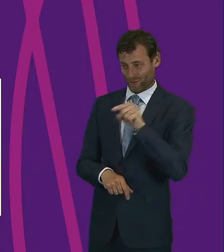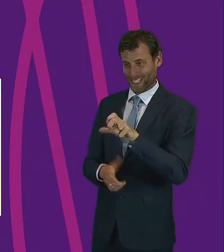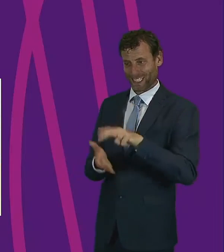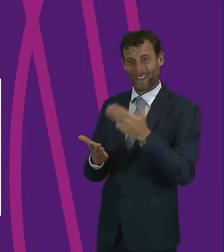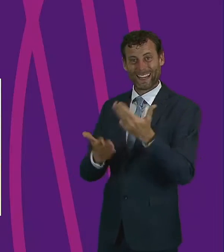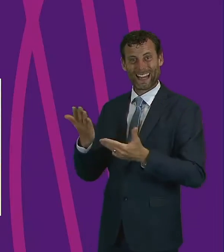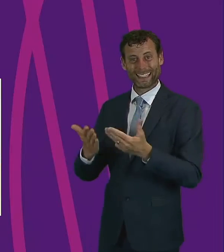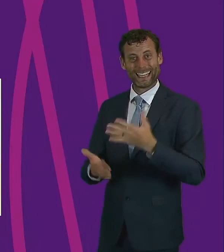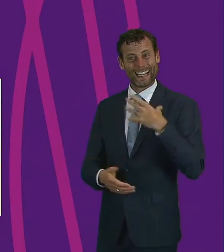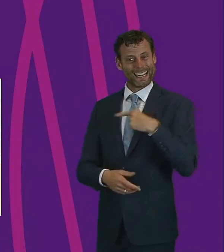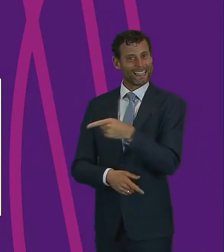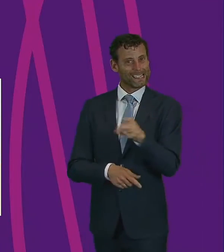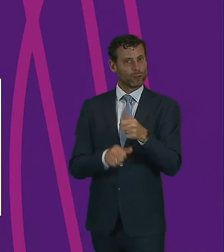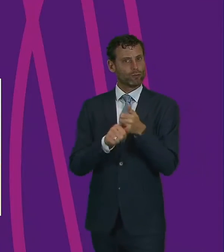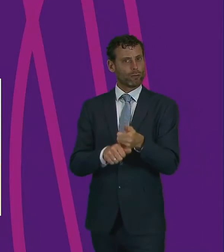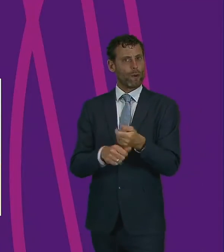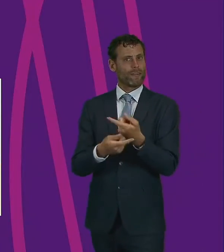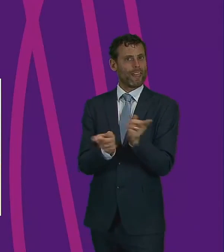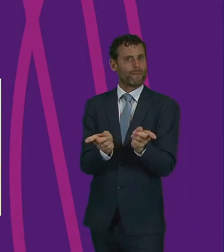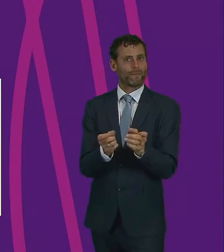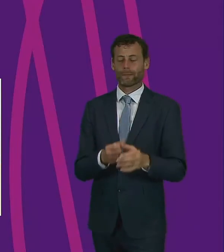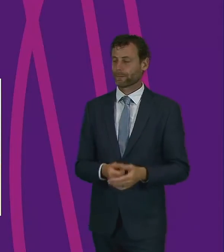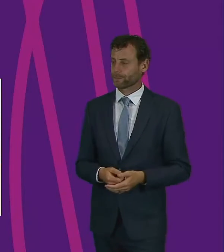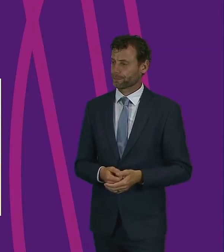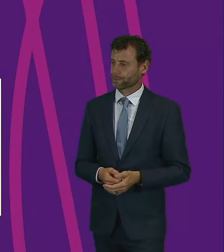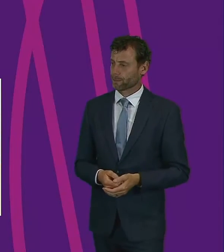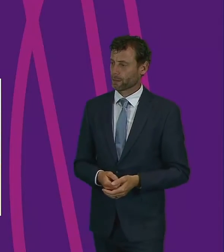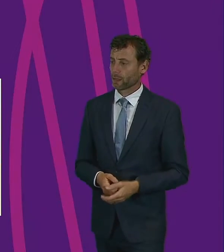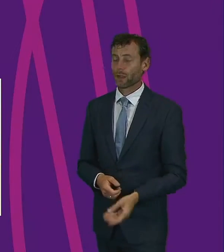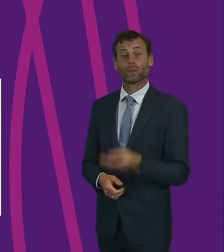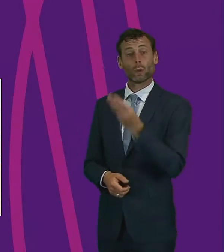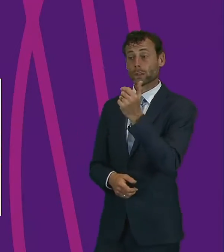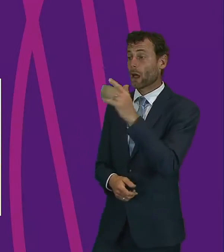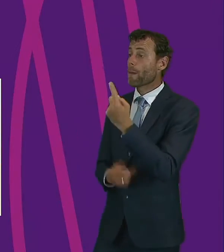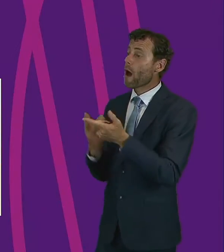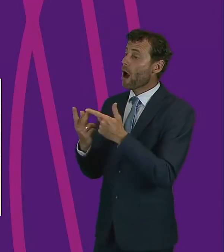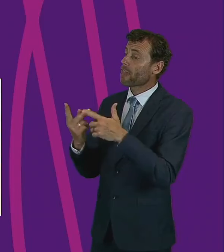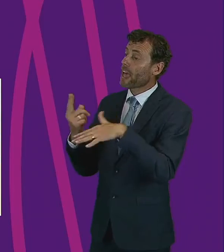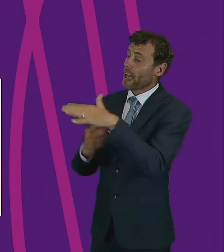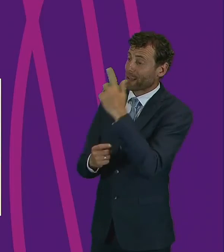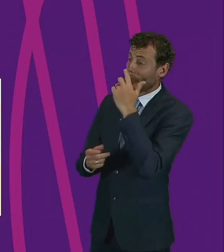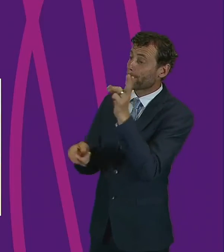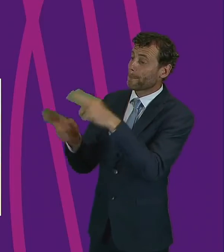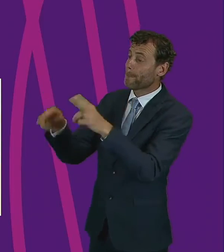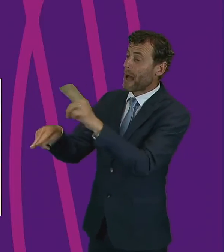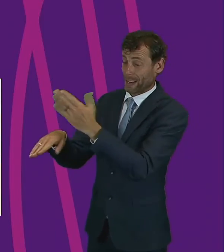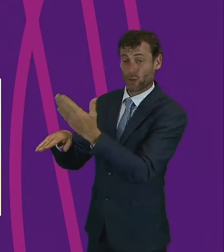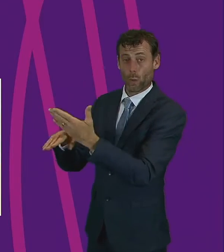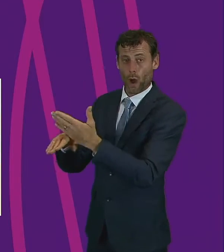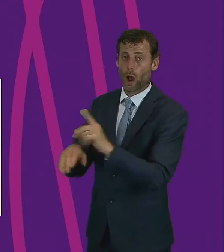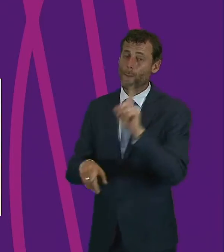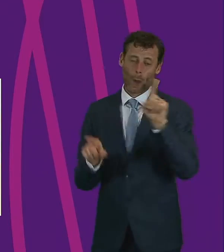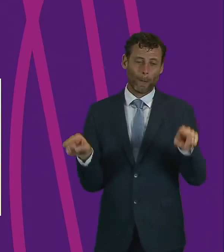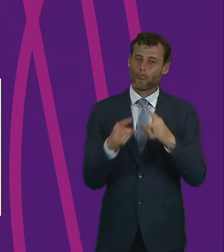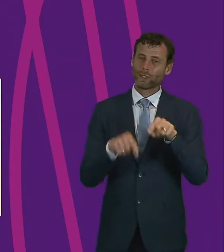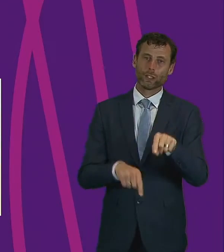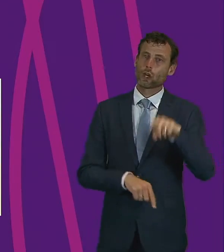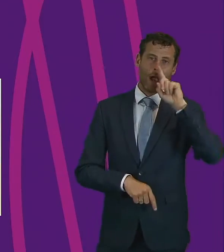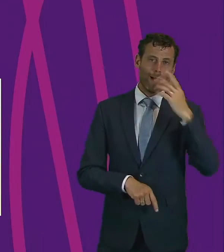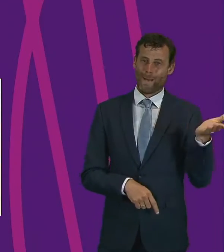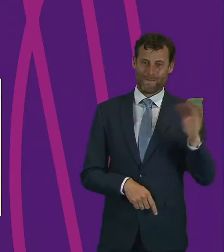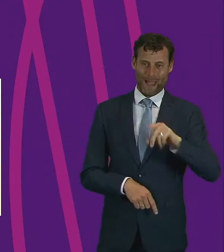support. And this is why it's so important that while some other sectors might be able to return to normality, it's not going to be the case for musicians, as it will not be the